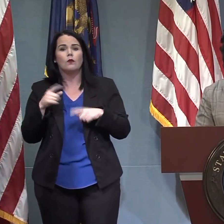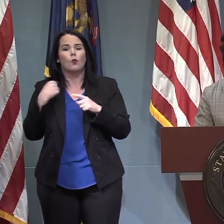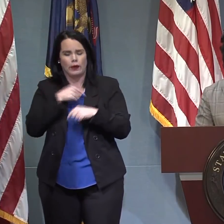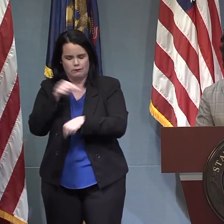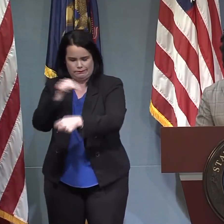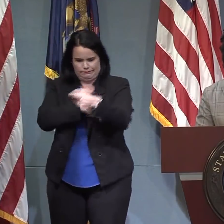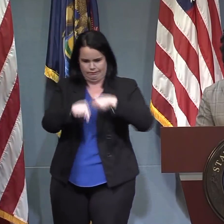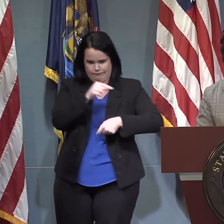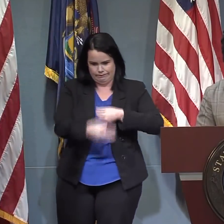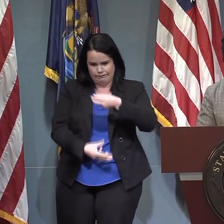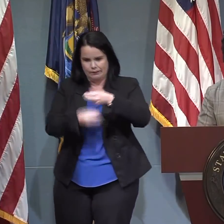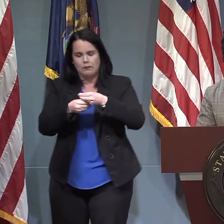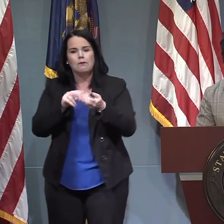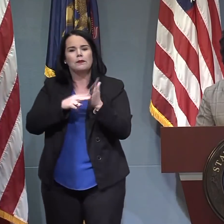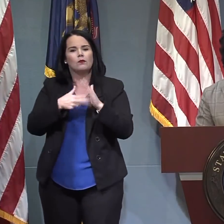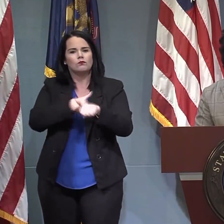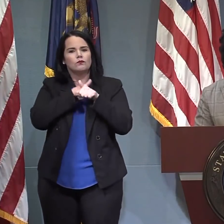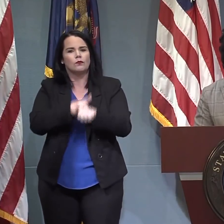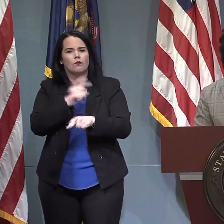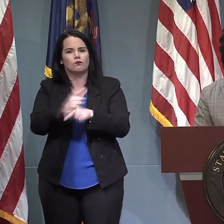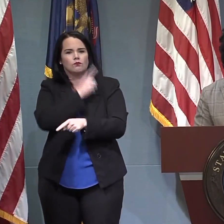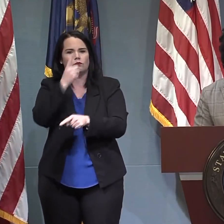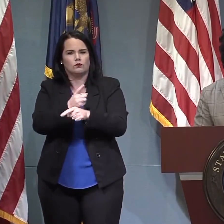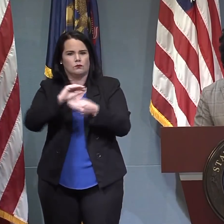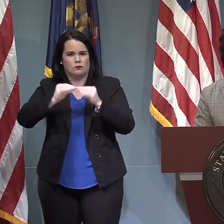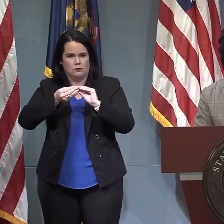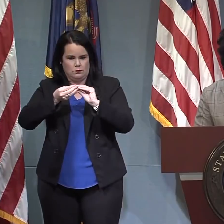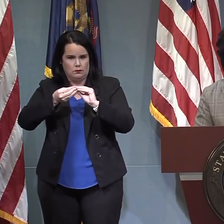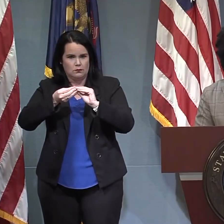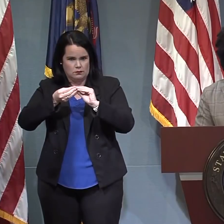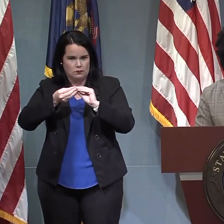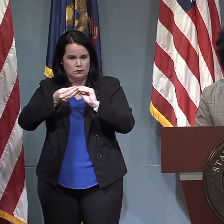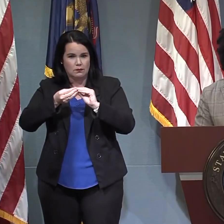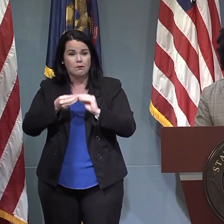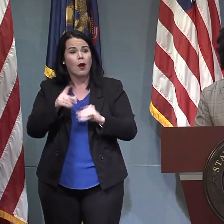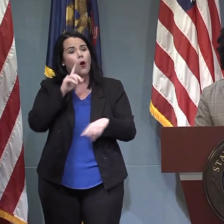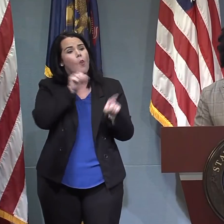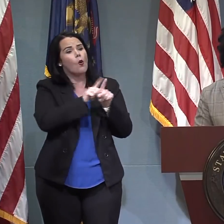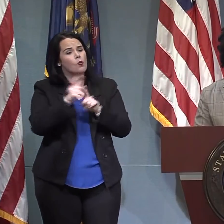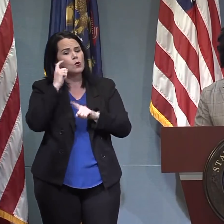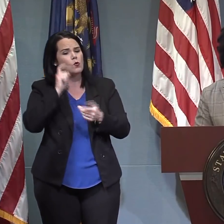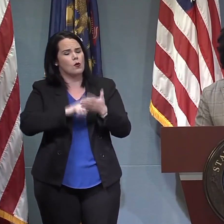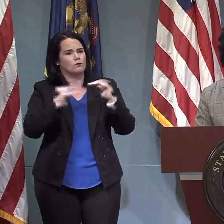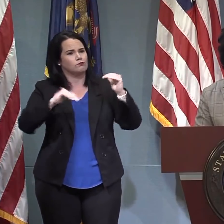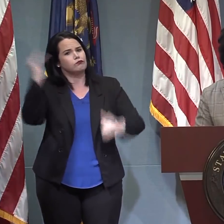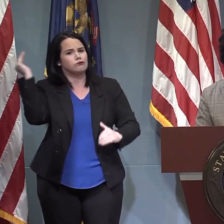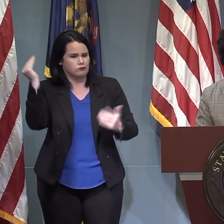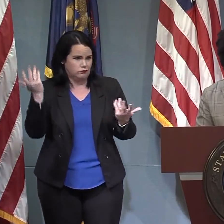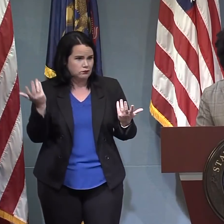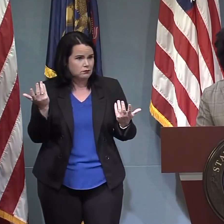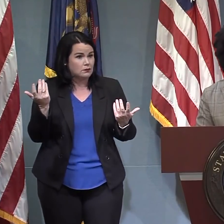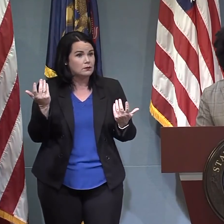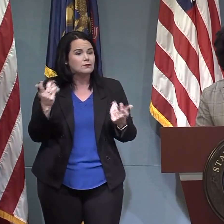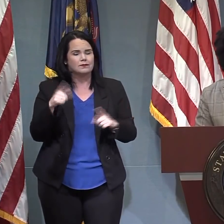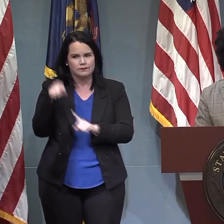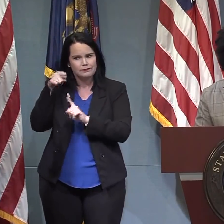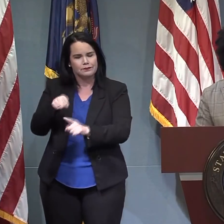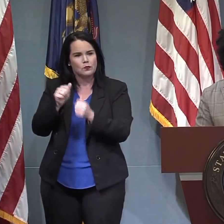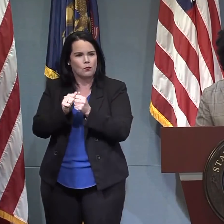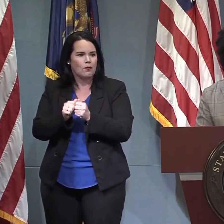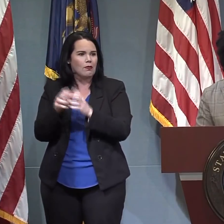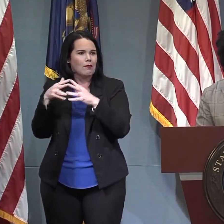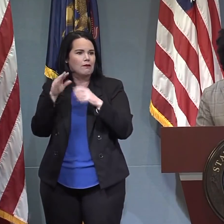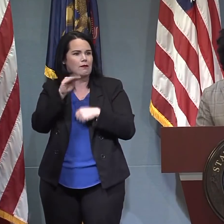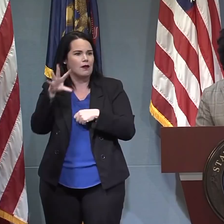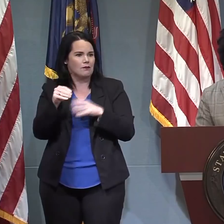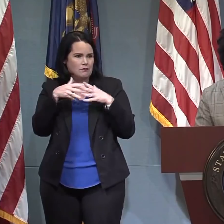of the deaths in our state. But I'll also say that we know we're seeing a lot of disparities, particularly among the African American community. So we know